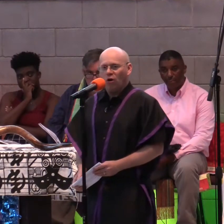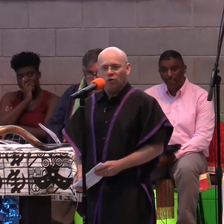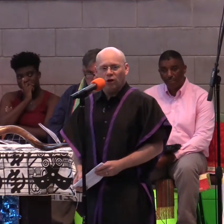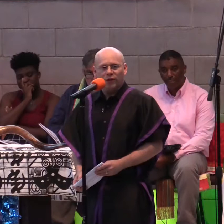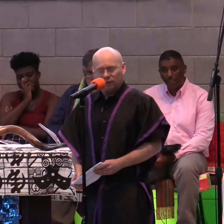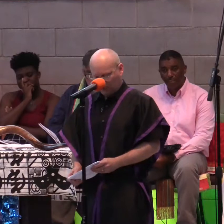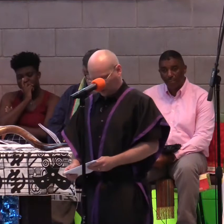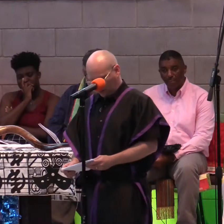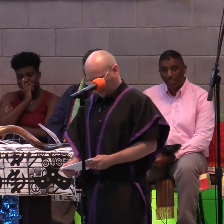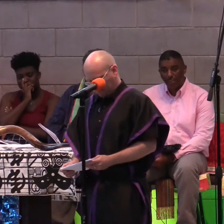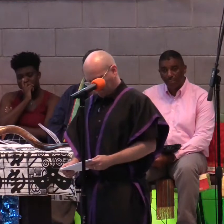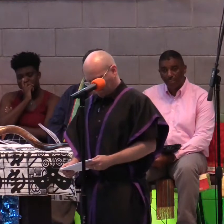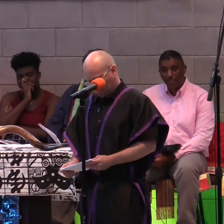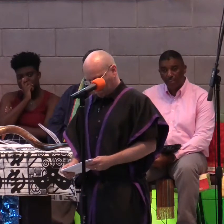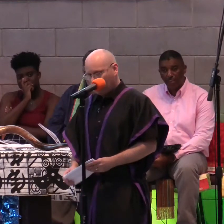are all going.